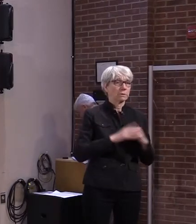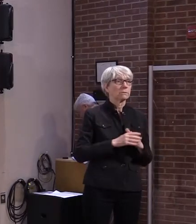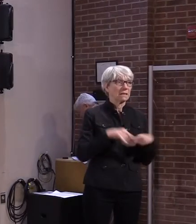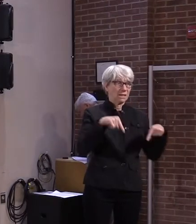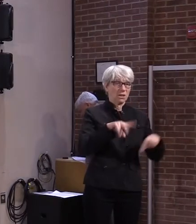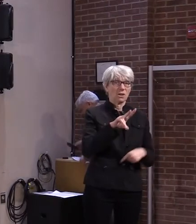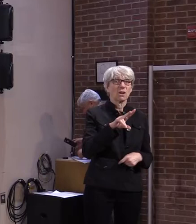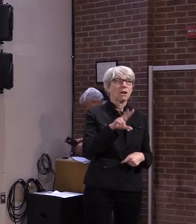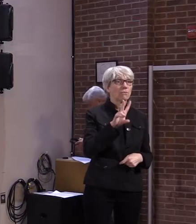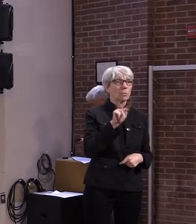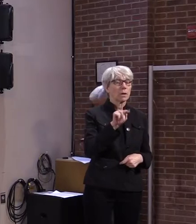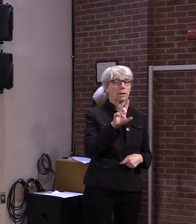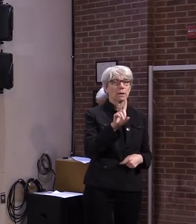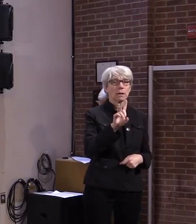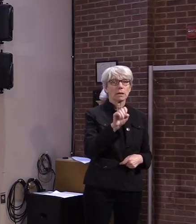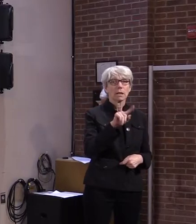spread.